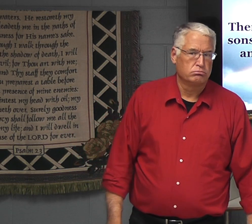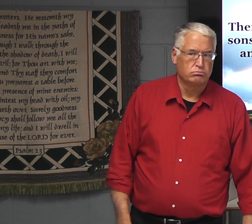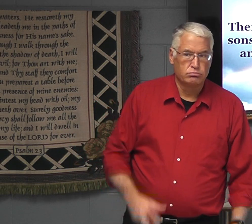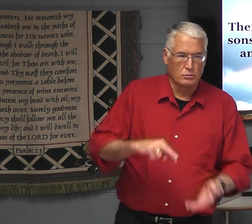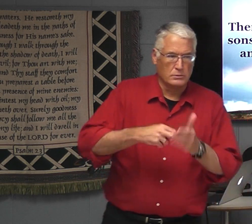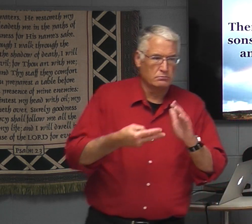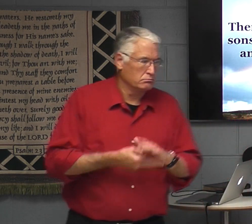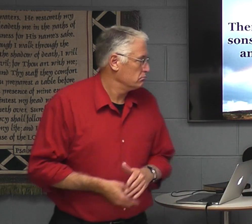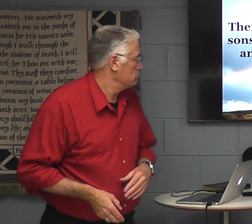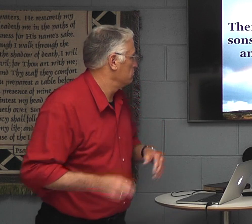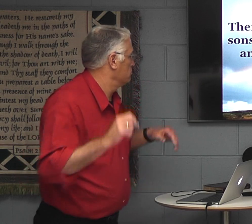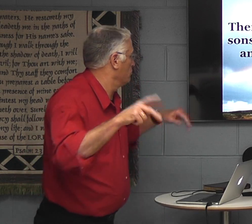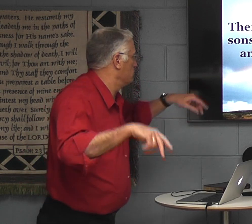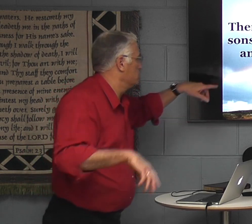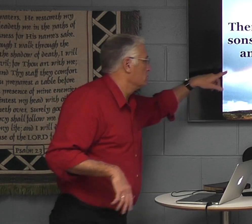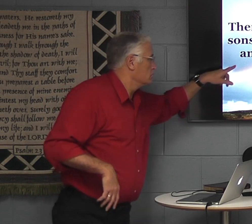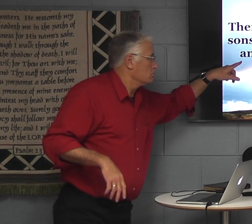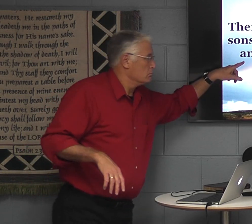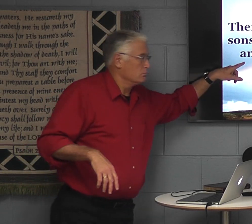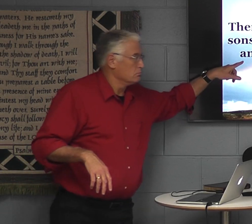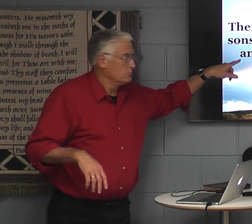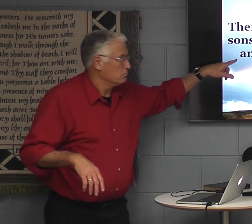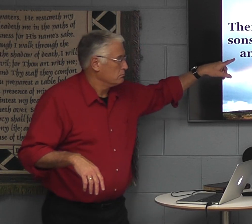That's all. That's the thing.